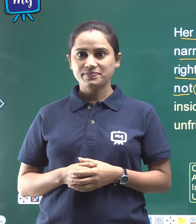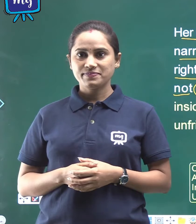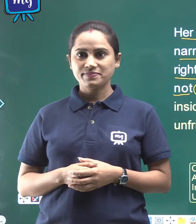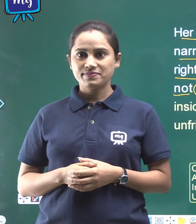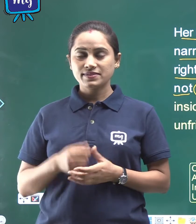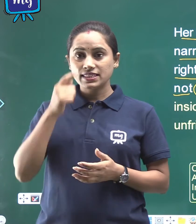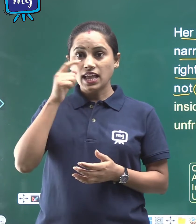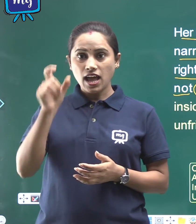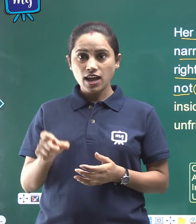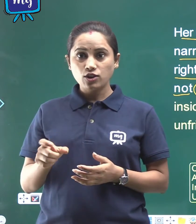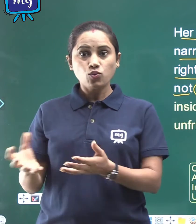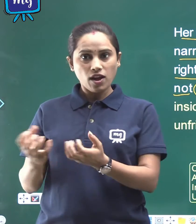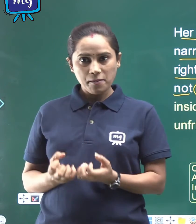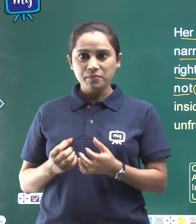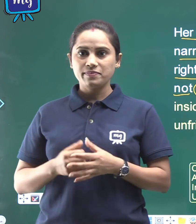her to come